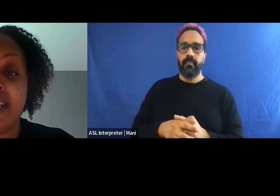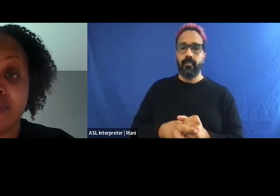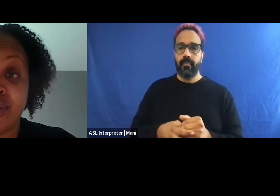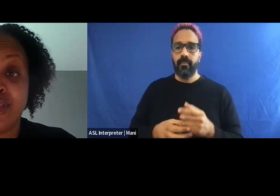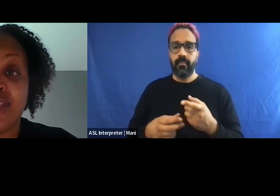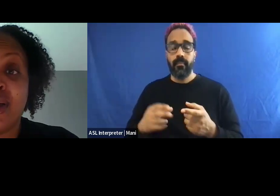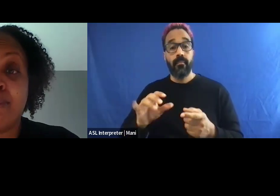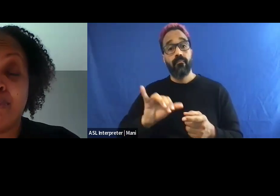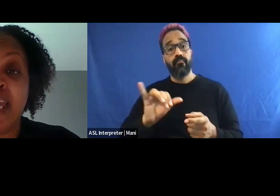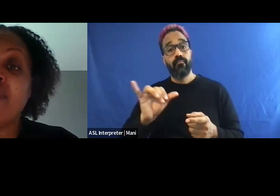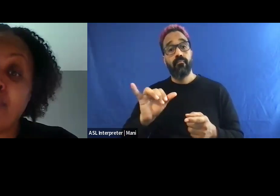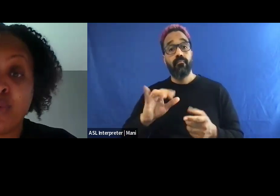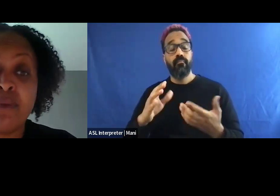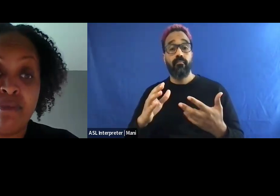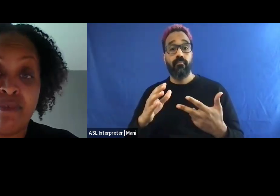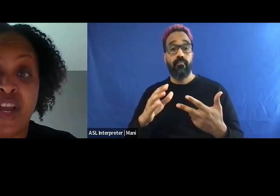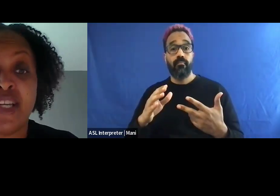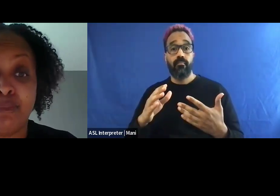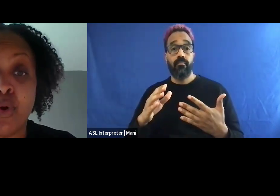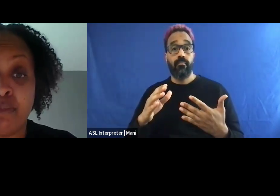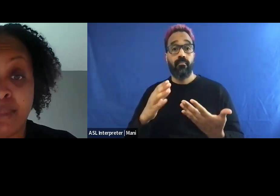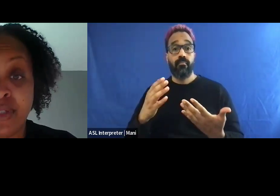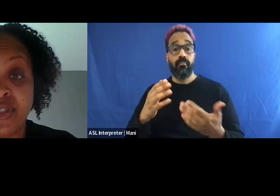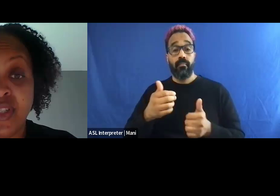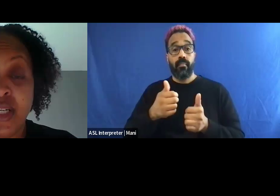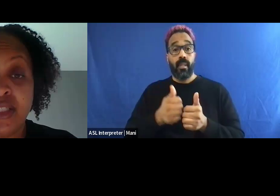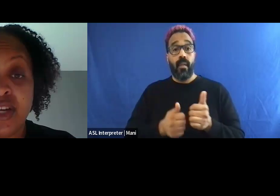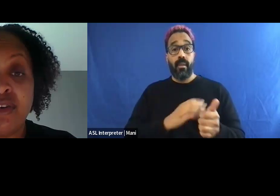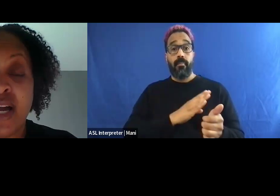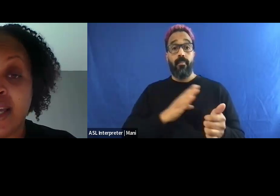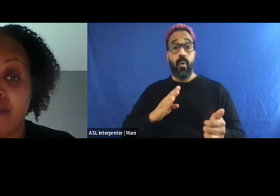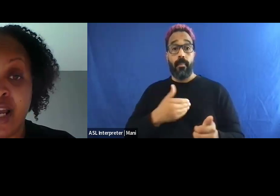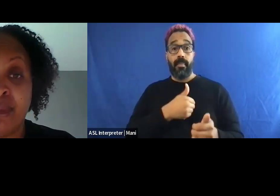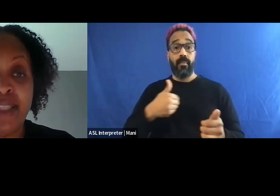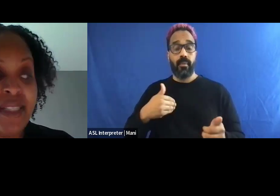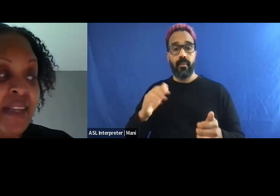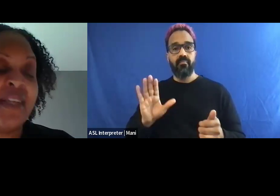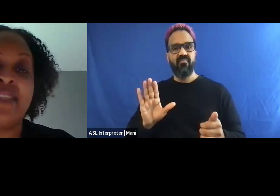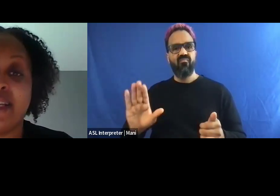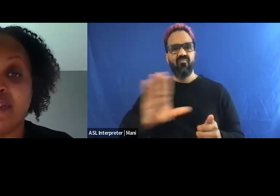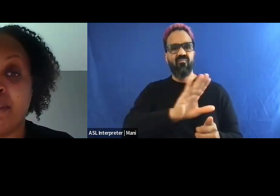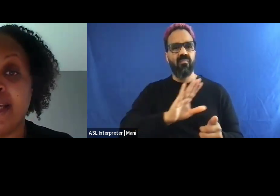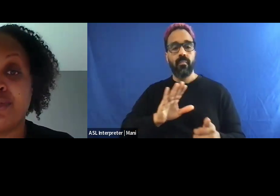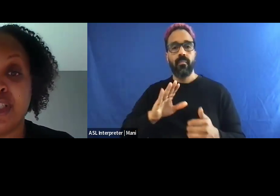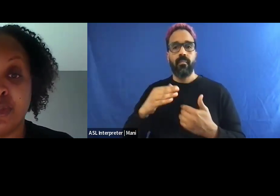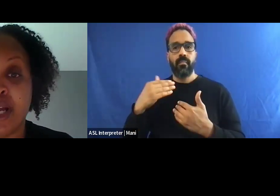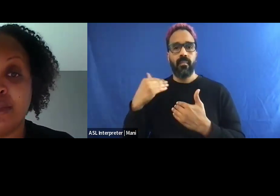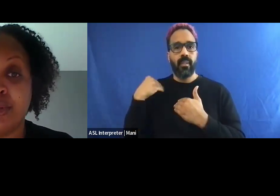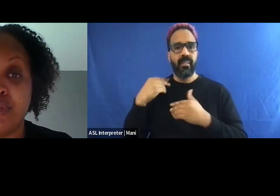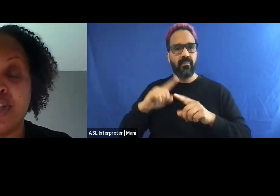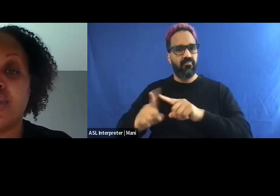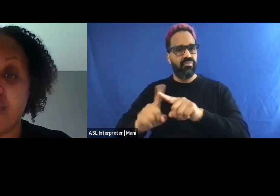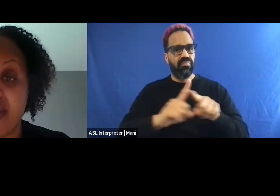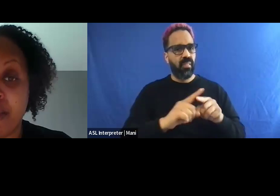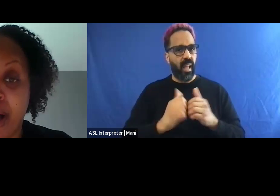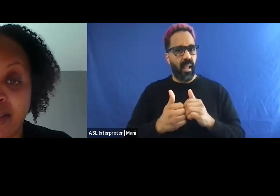responsibility differs even between various board members. So again, for ABLE-SC, the executive committee is really responsible